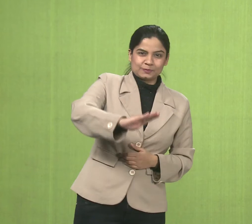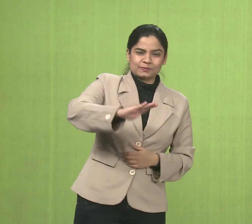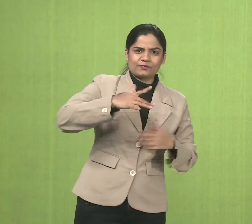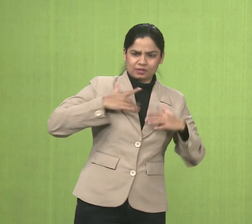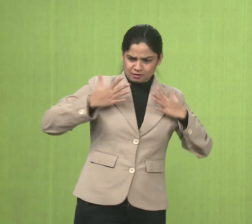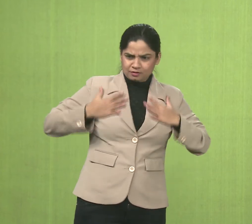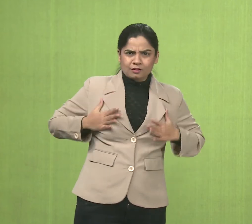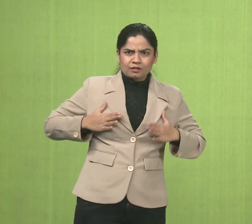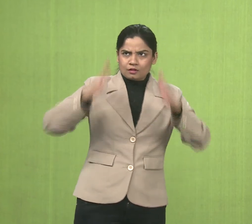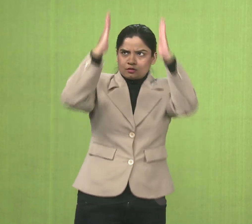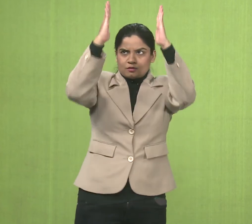height.